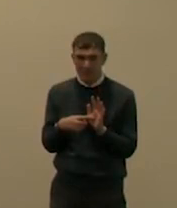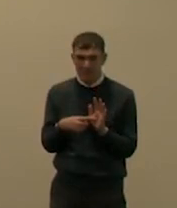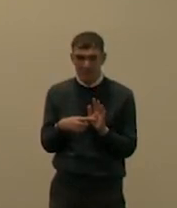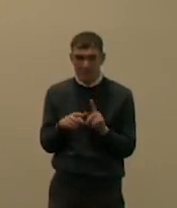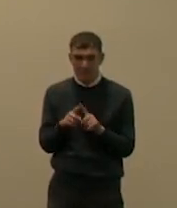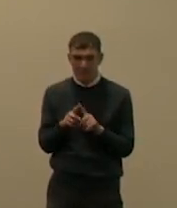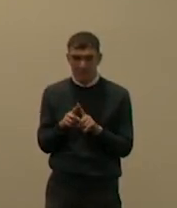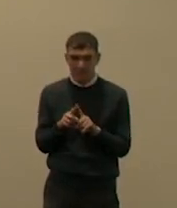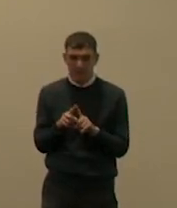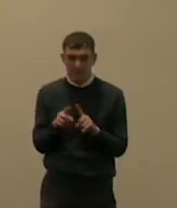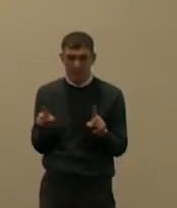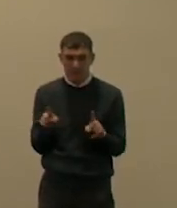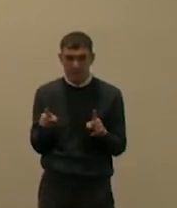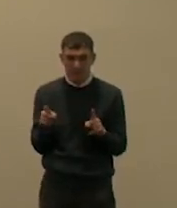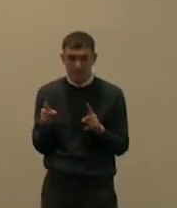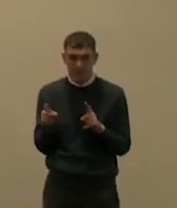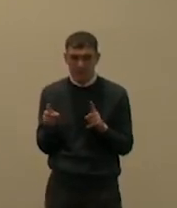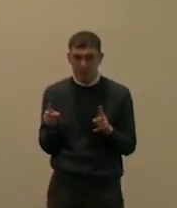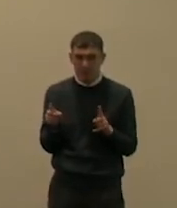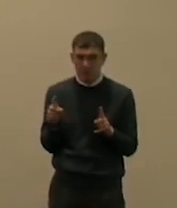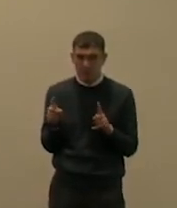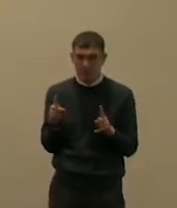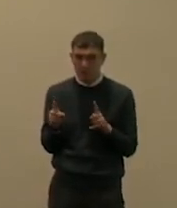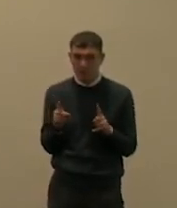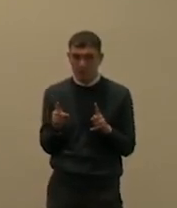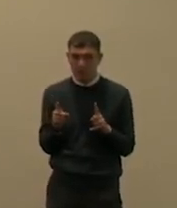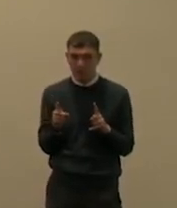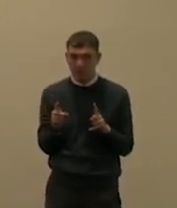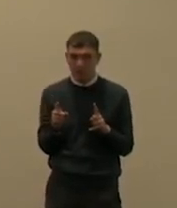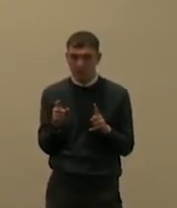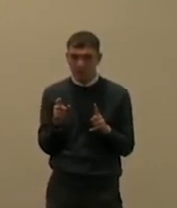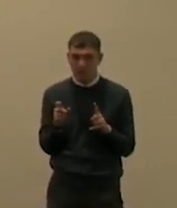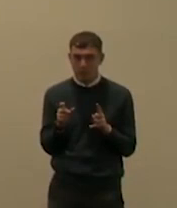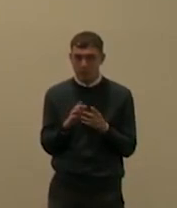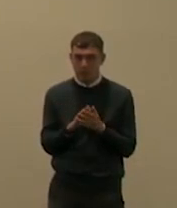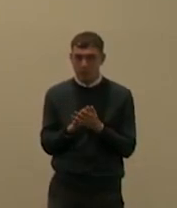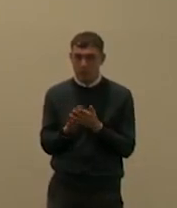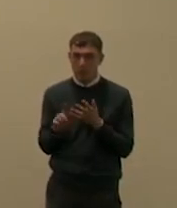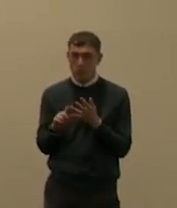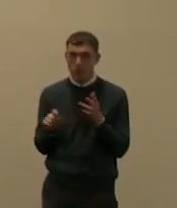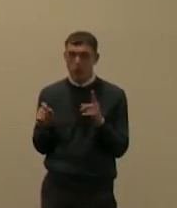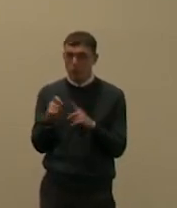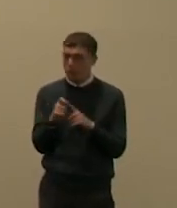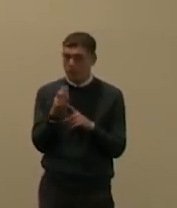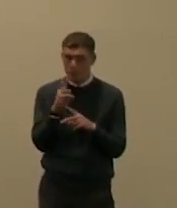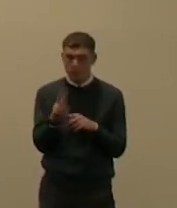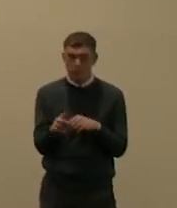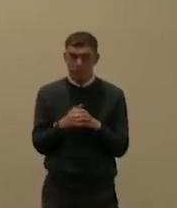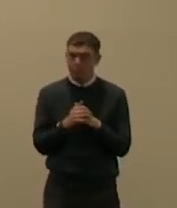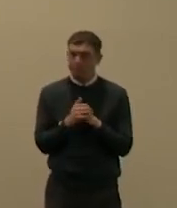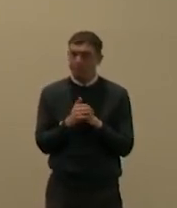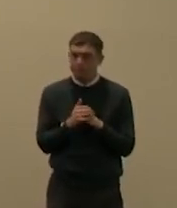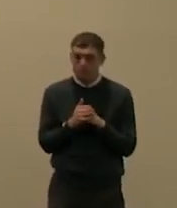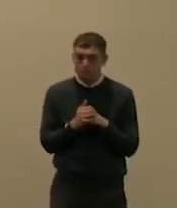network with two hops to the destination. And when we go to the details here, when we select this,